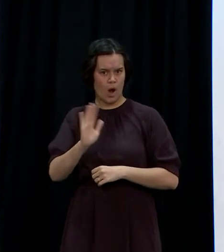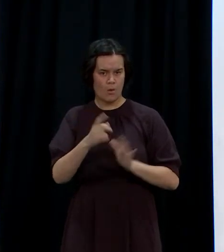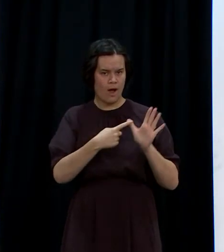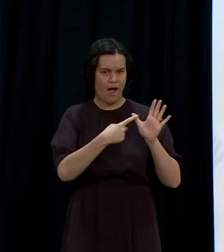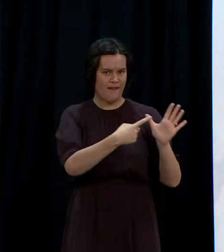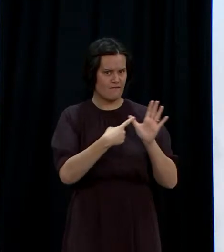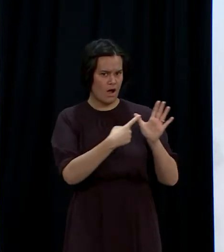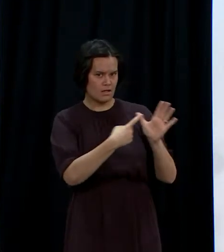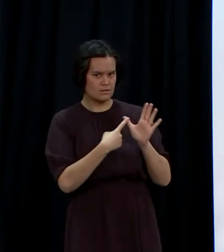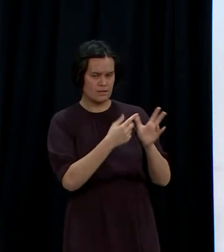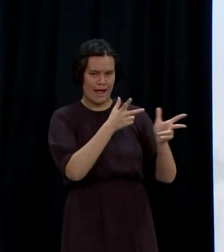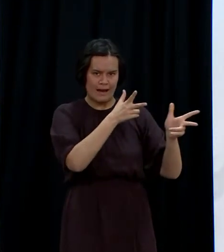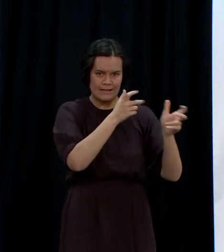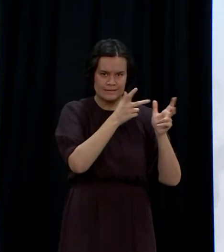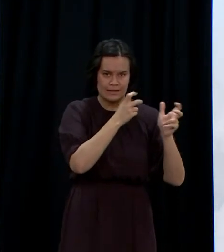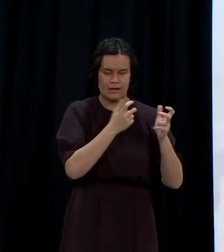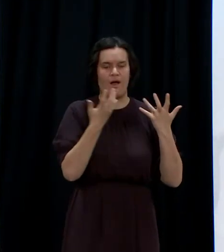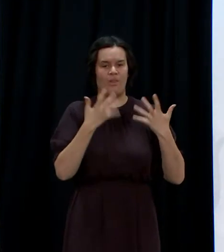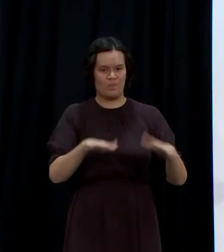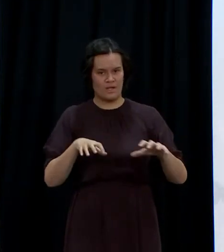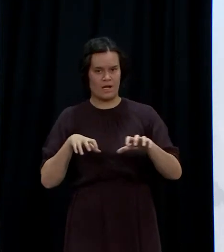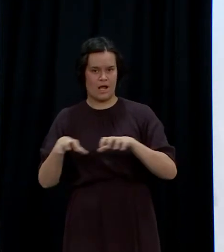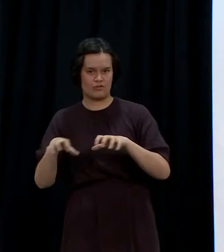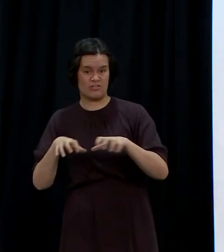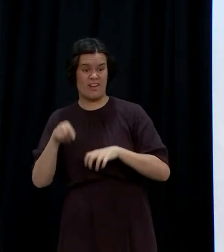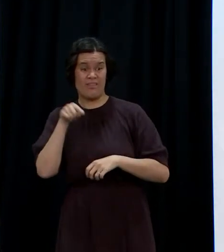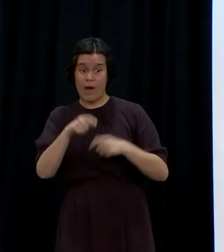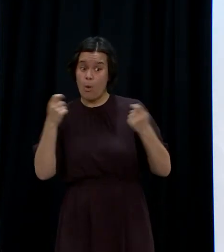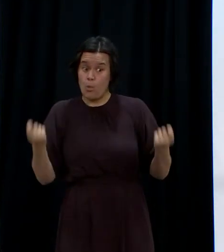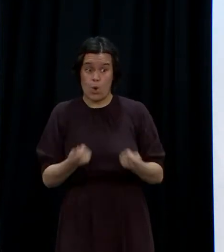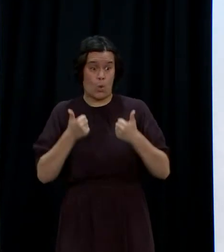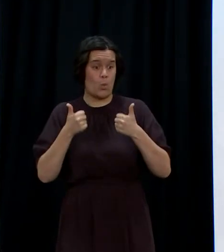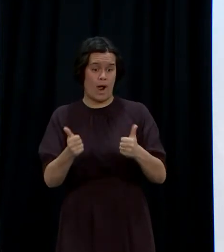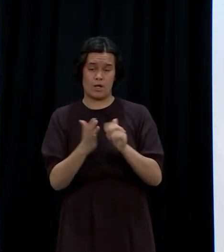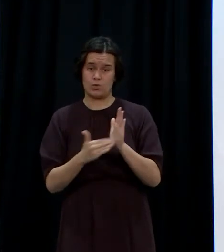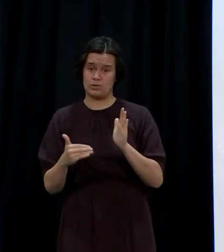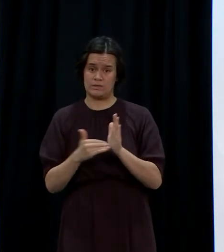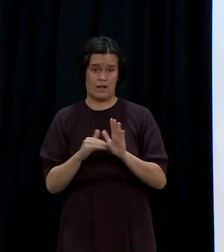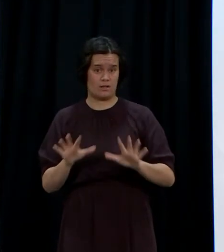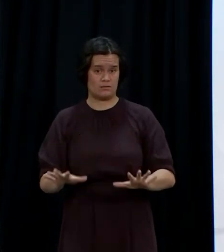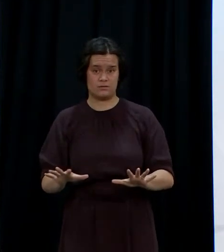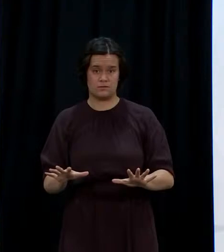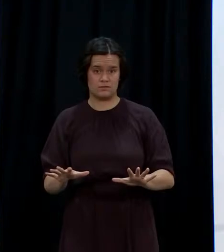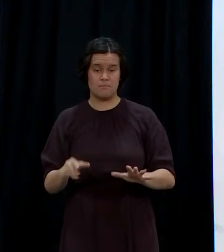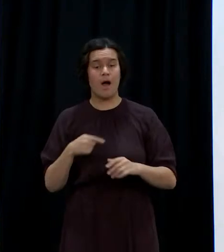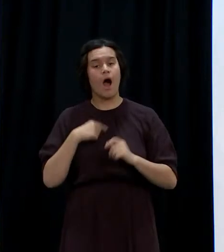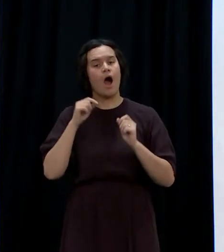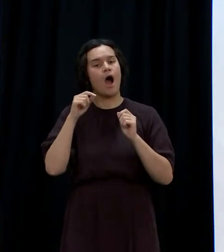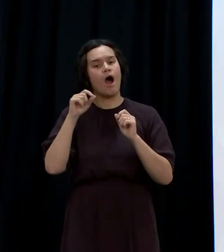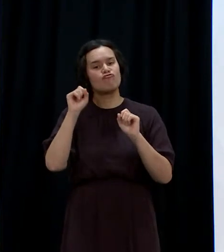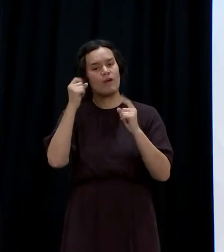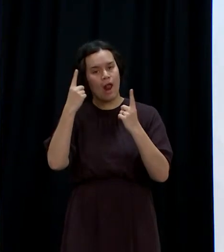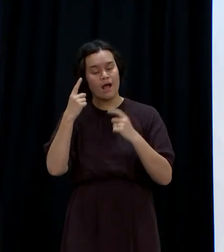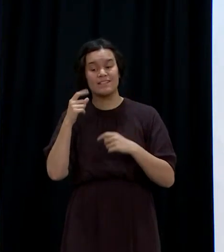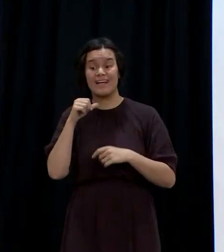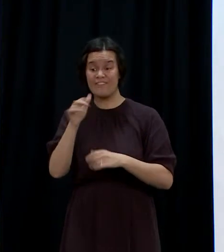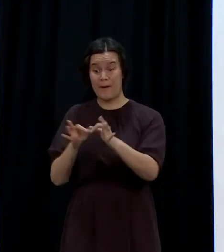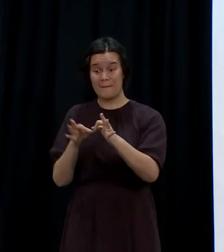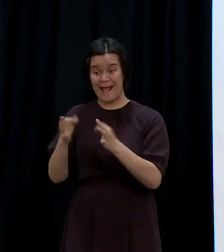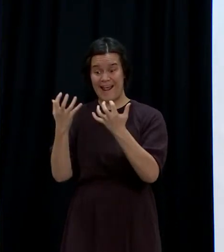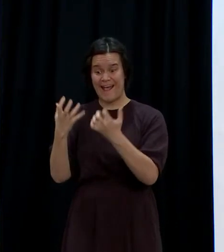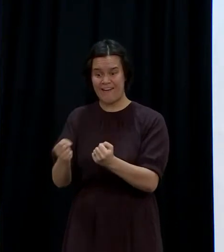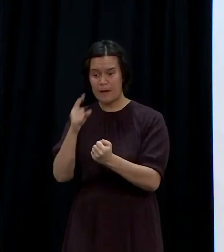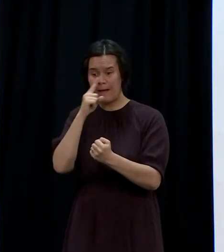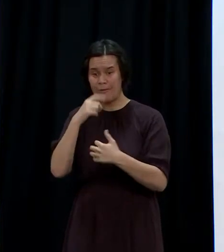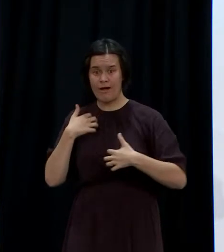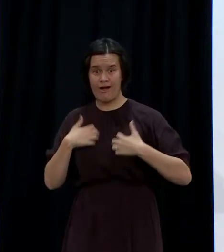that we made. As a country, that is what's worked for New Zealand, and I recognise when there is change, it can cause stress and difficulty for